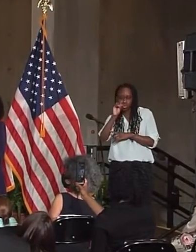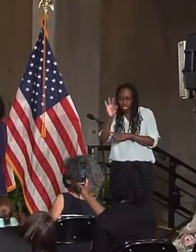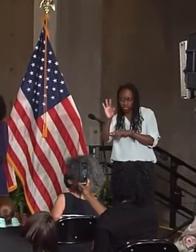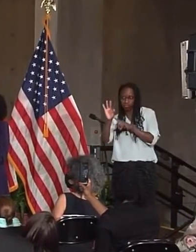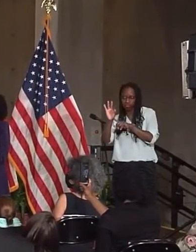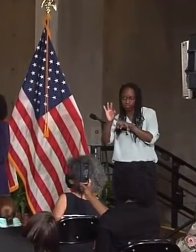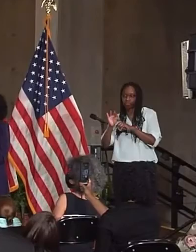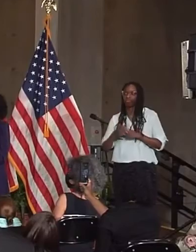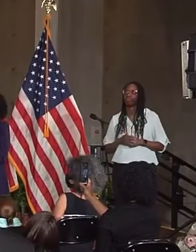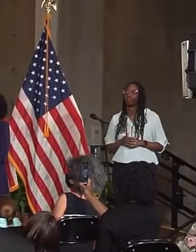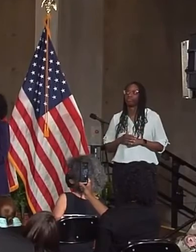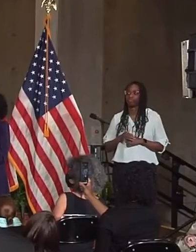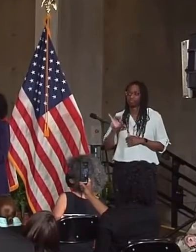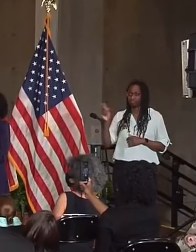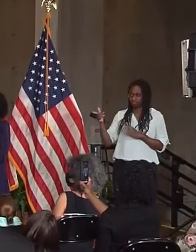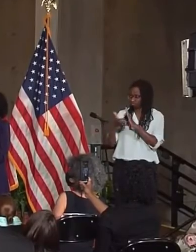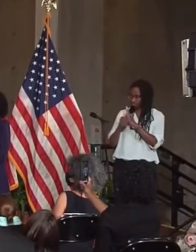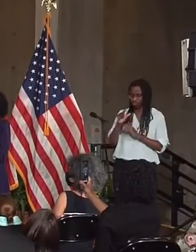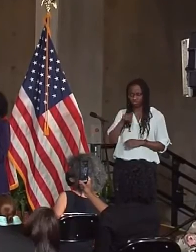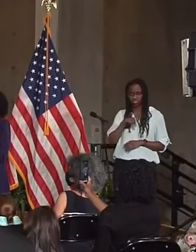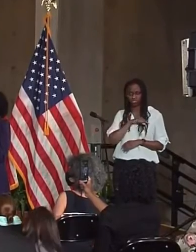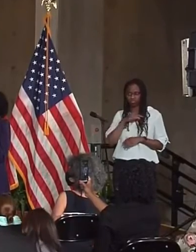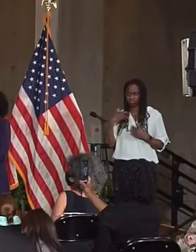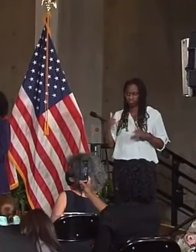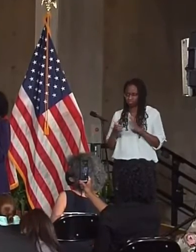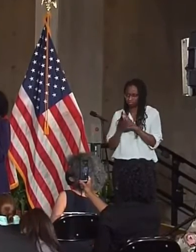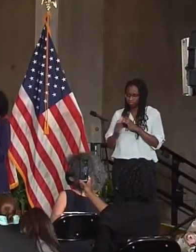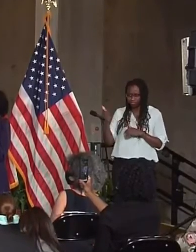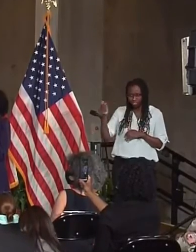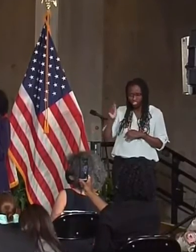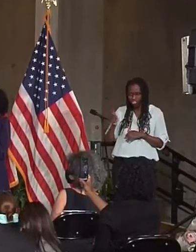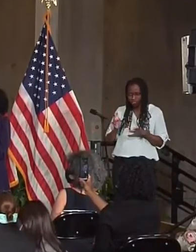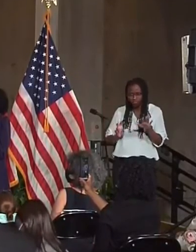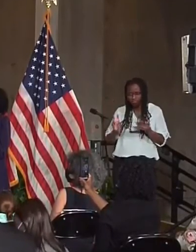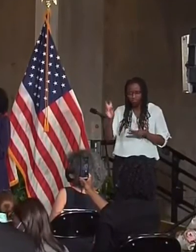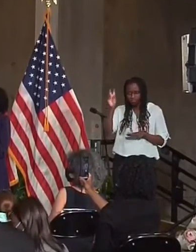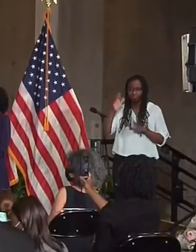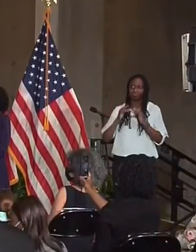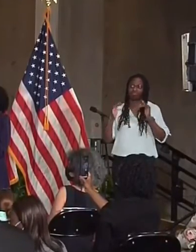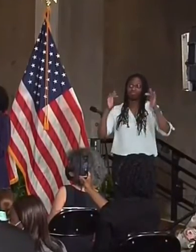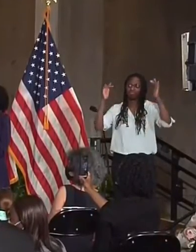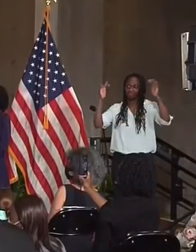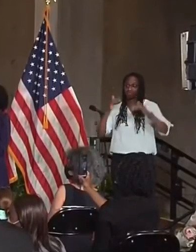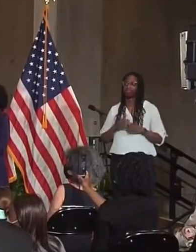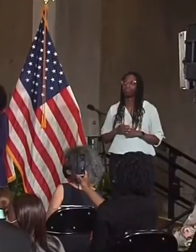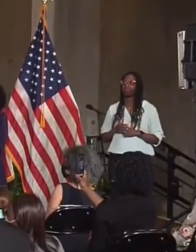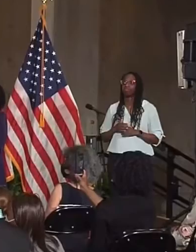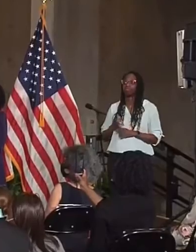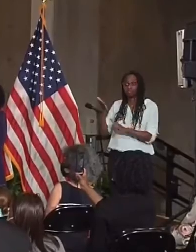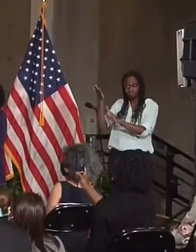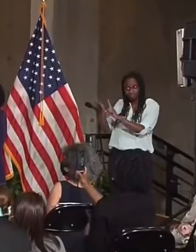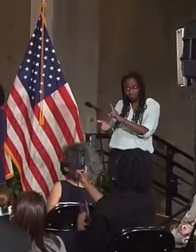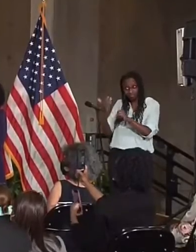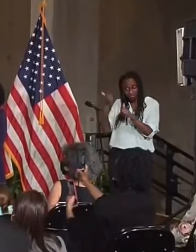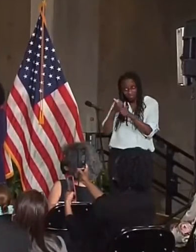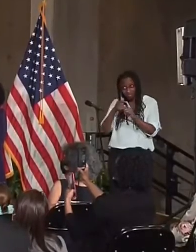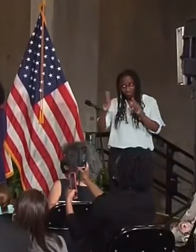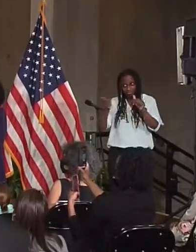exceptionally qualified justice who is now the first Black woman to lead the